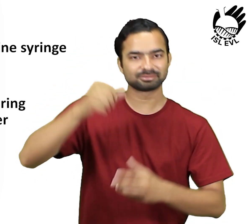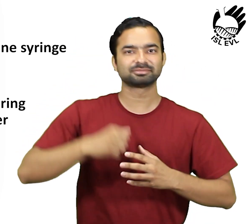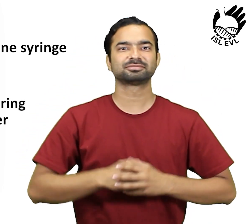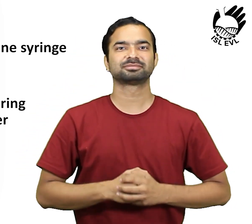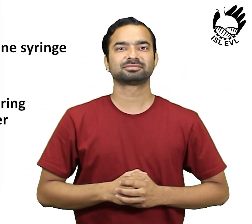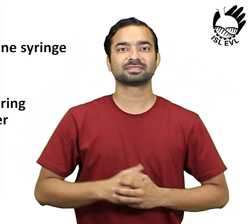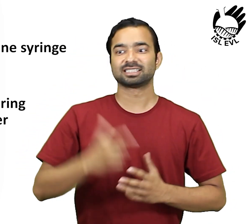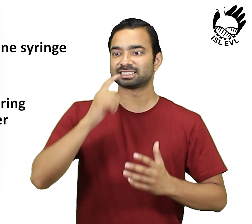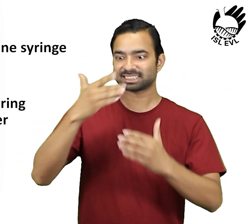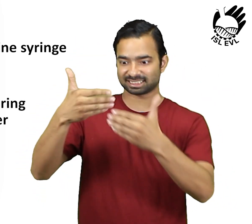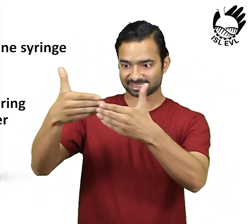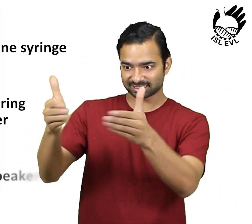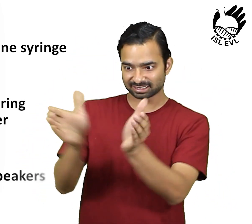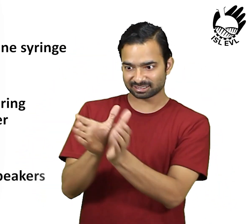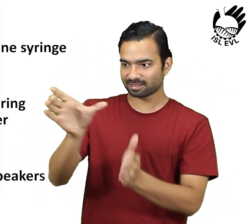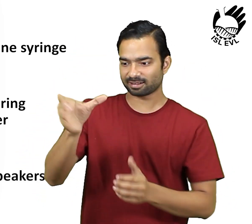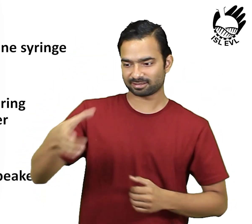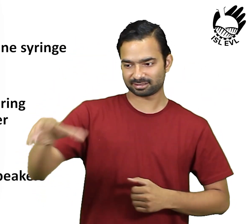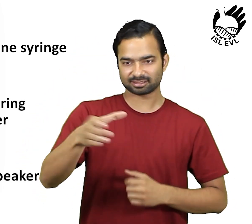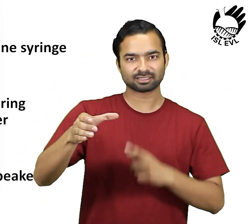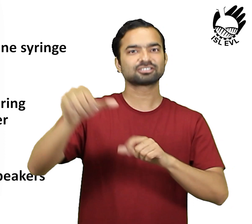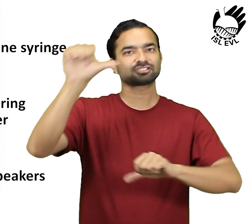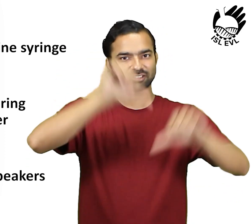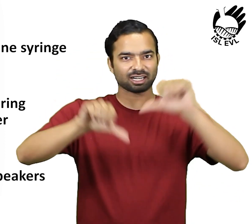Materials required for this experiment: